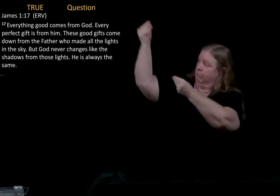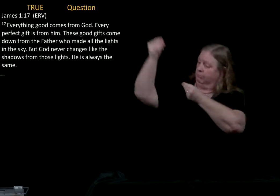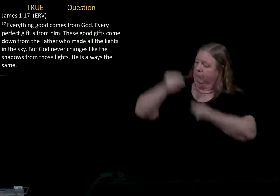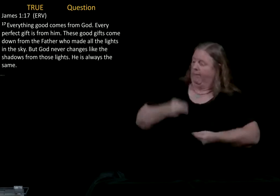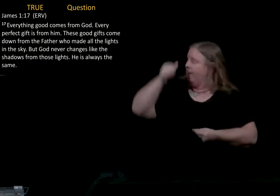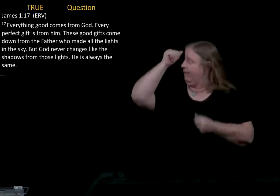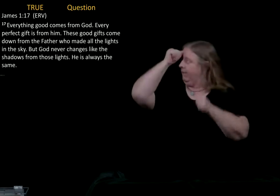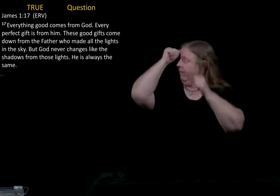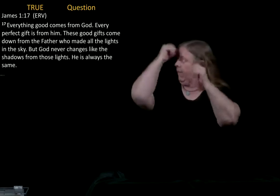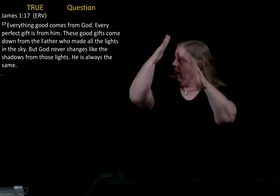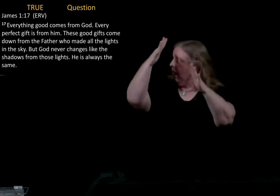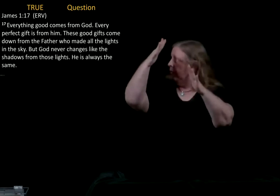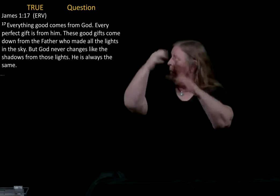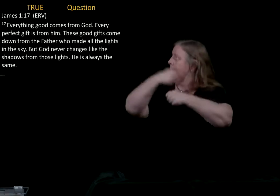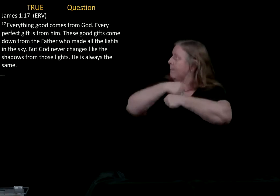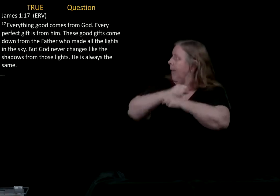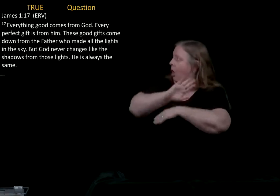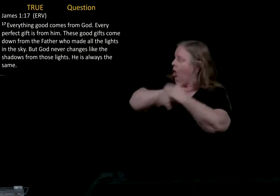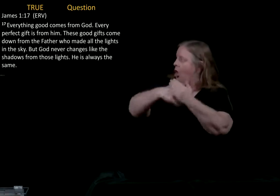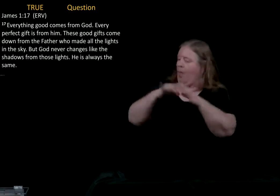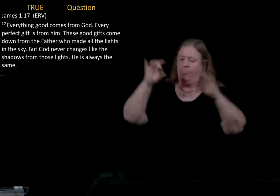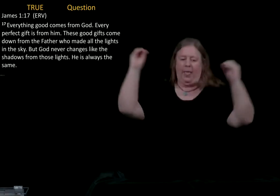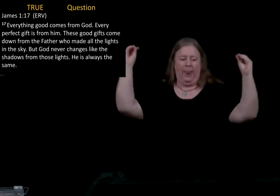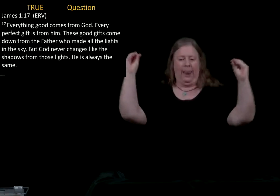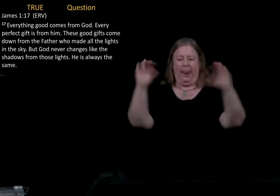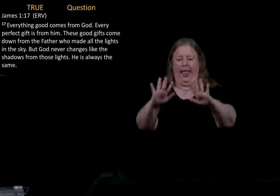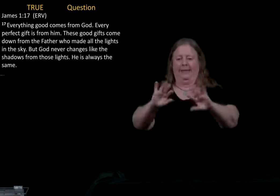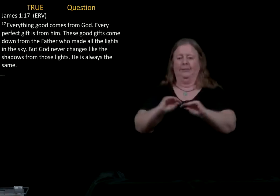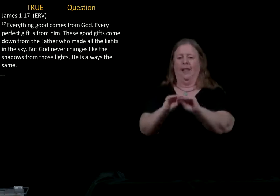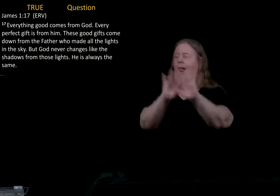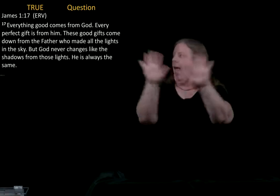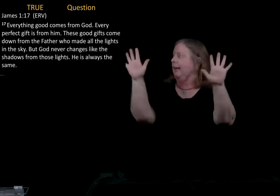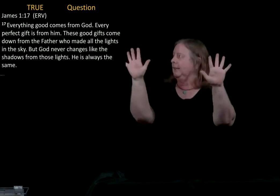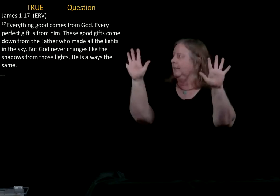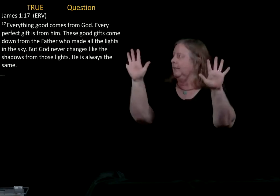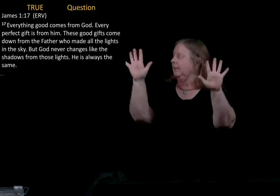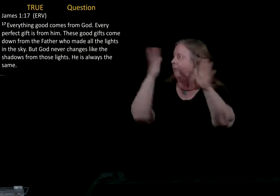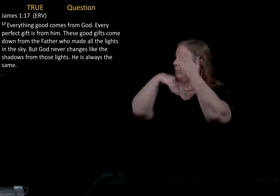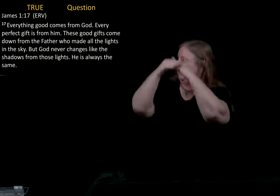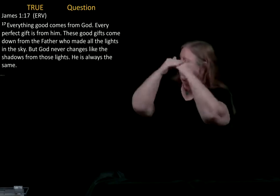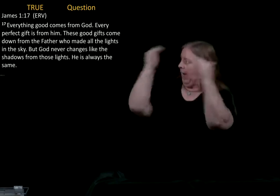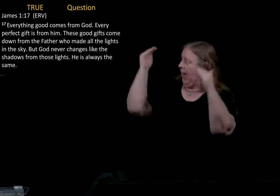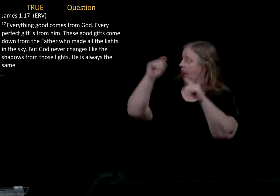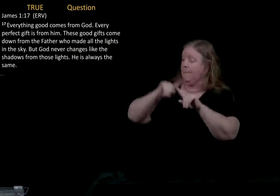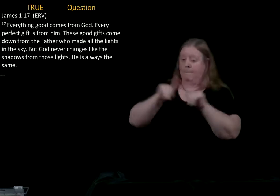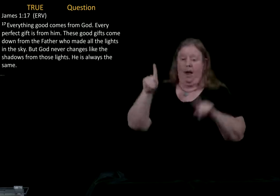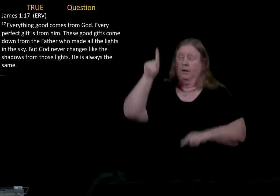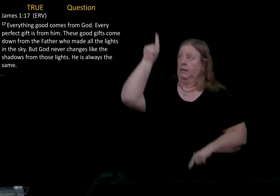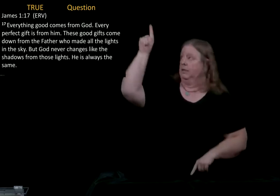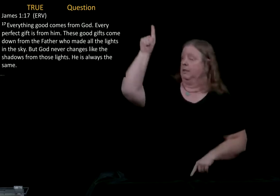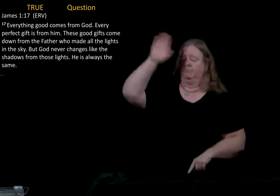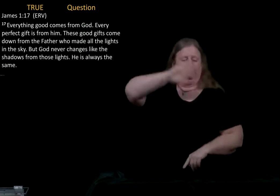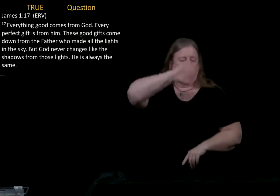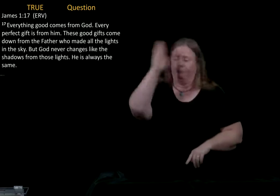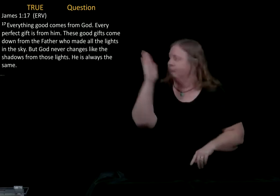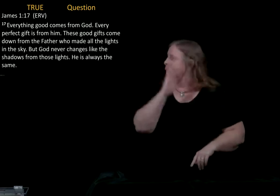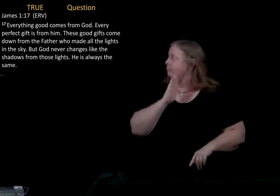down from the Father who made all things in the sky. But God never